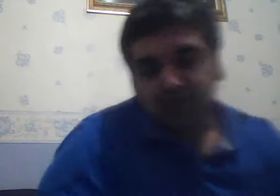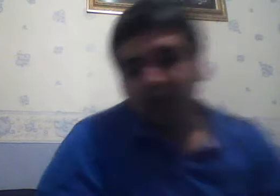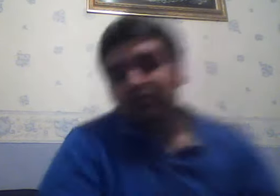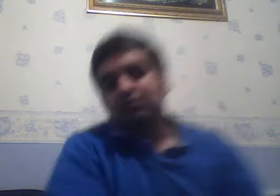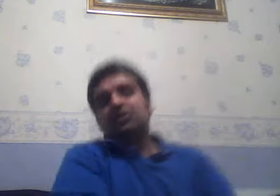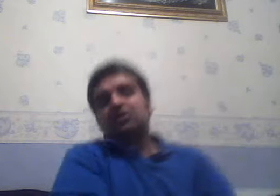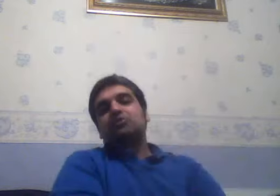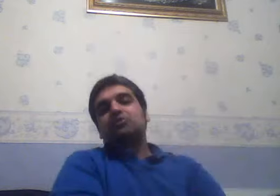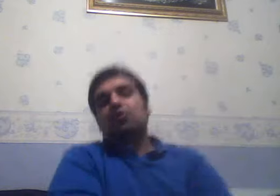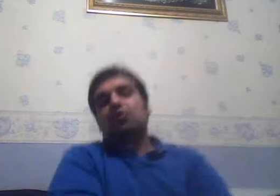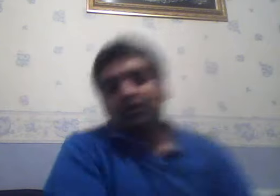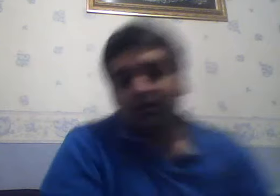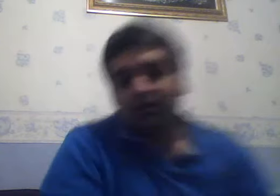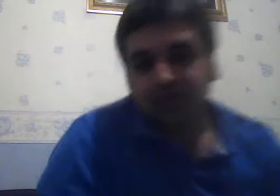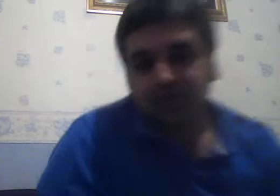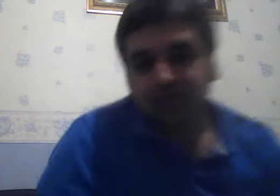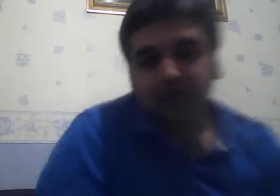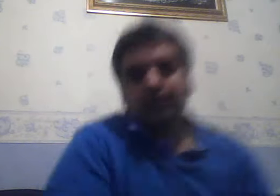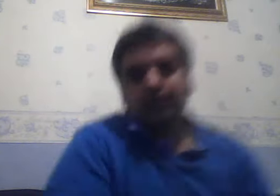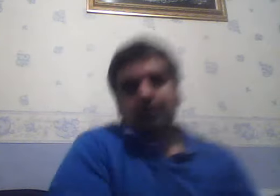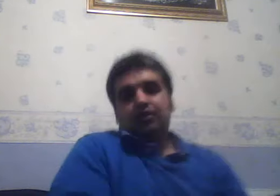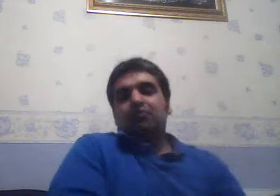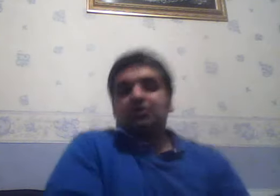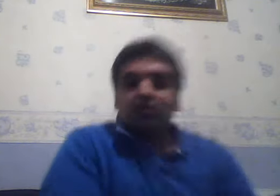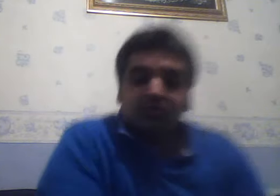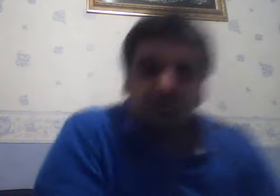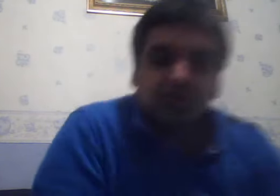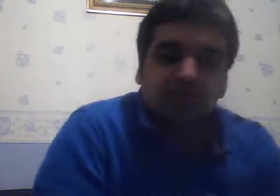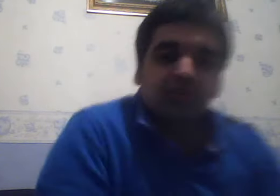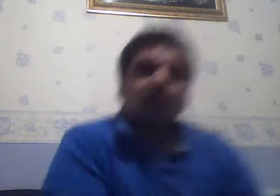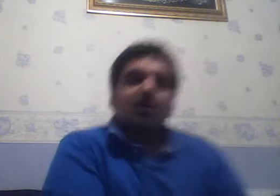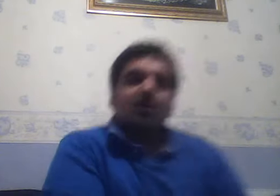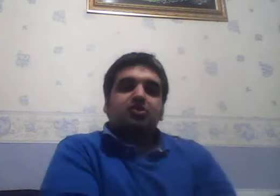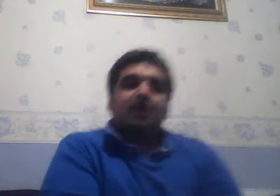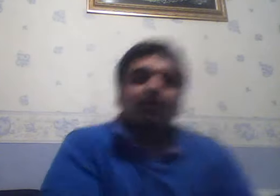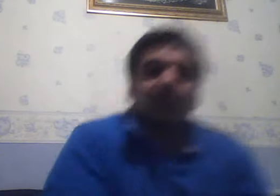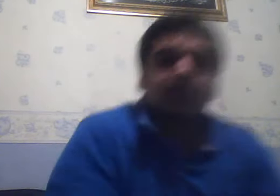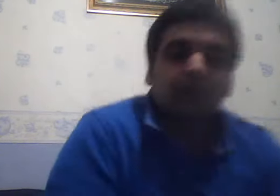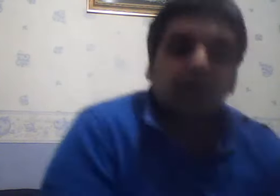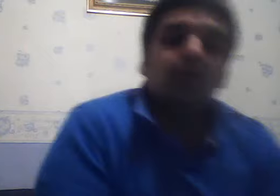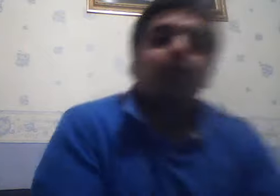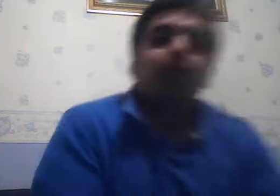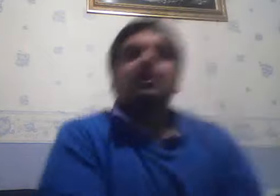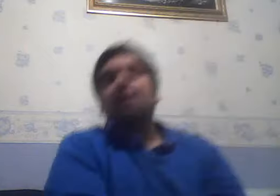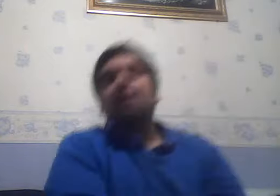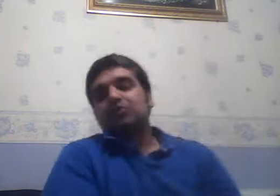Yeah, it seems to be going well. I've been doing some research on the guy that she's getting married to. Apparently he's been married